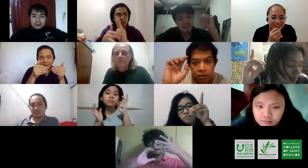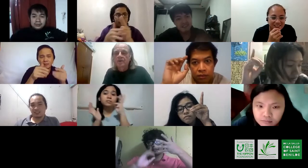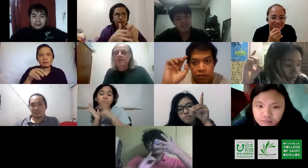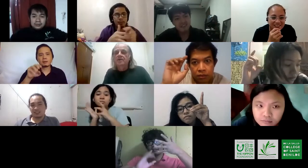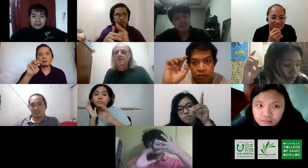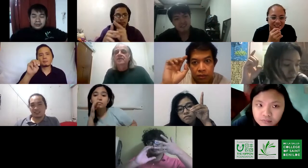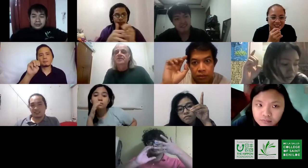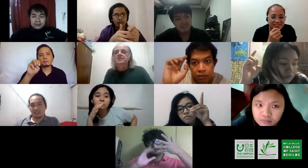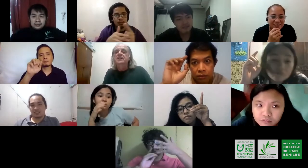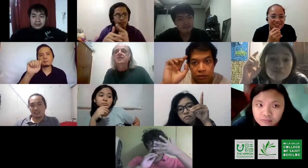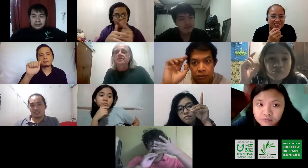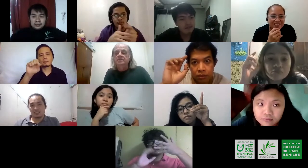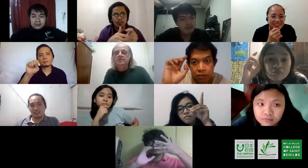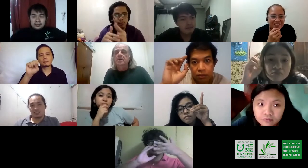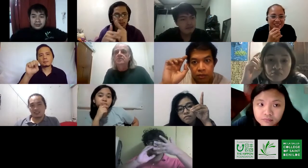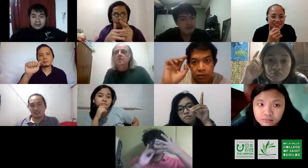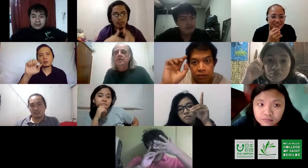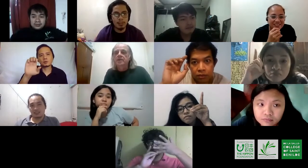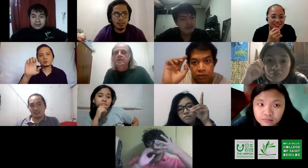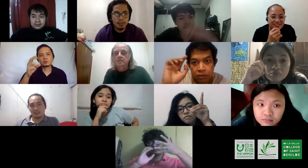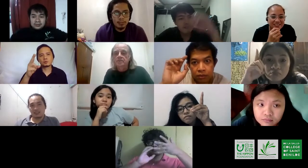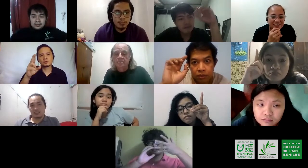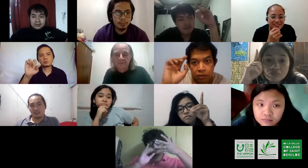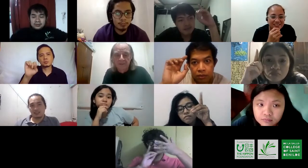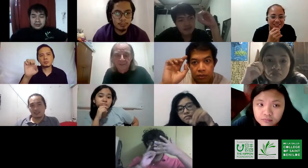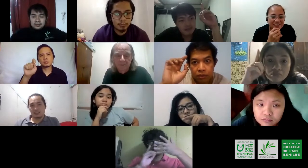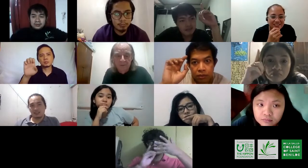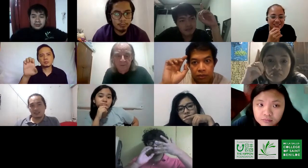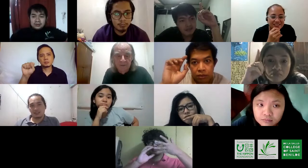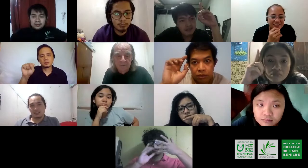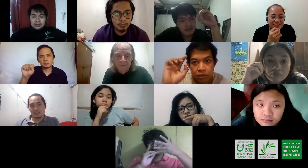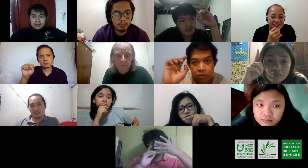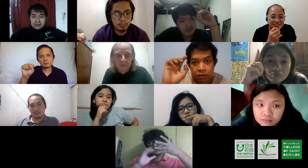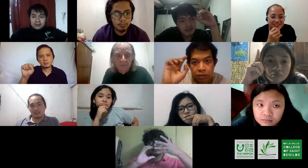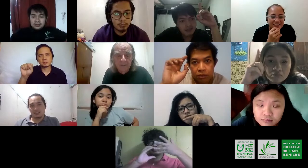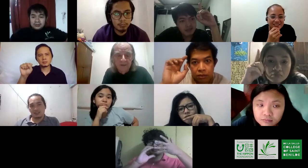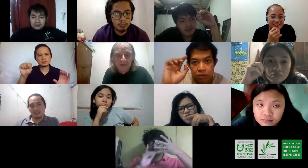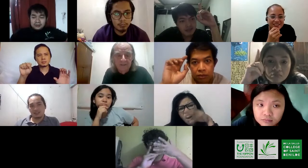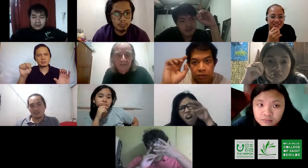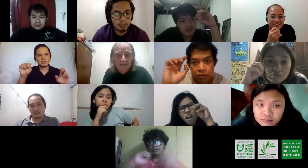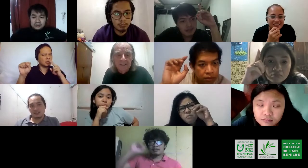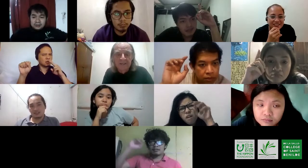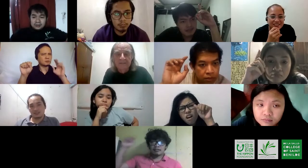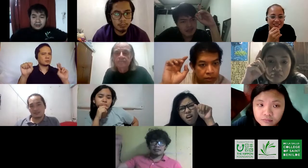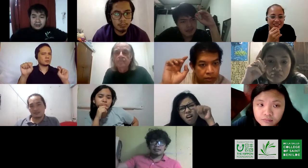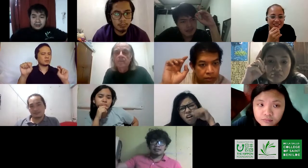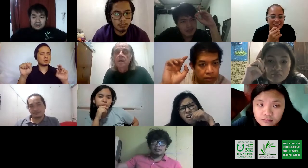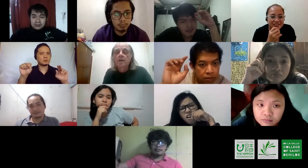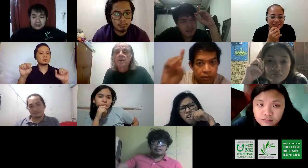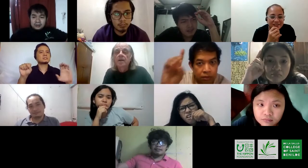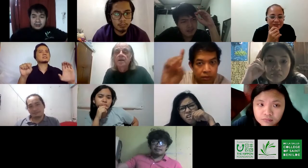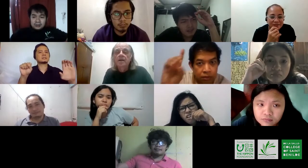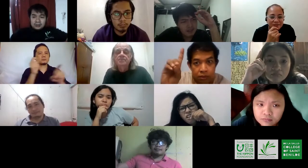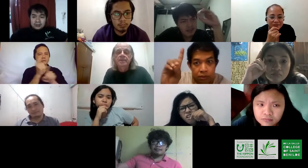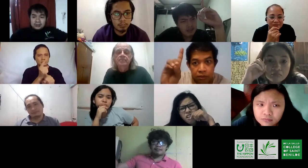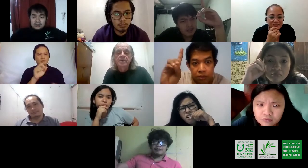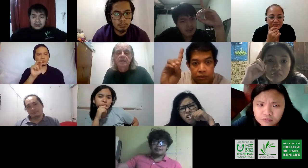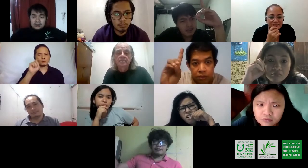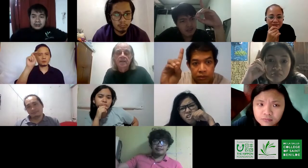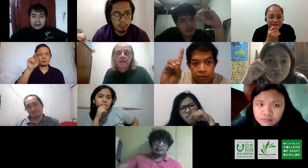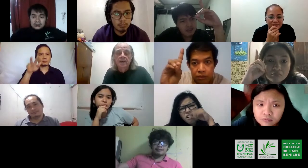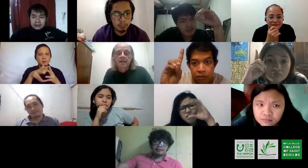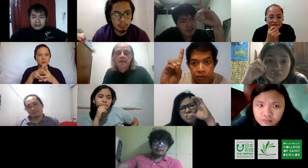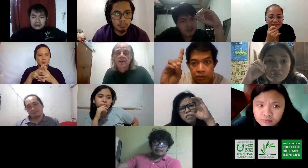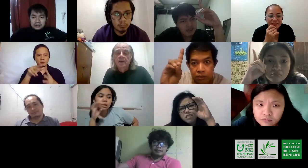North America. It's C. Sorry, it's, let me see which it is. North America, C, as Peep